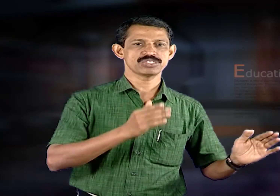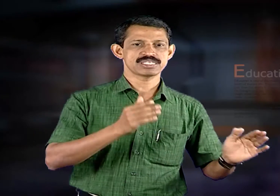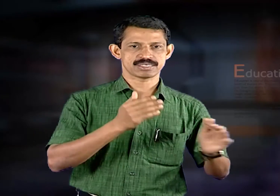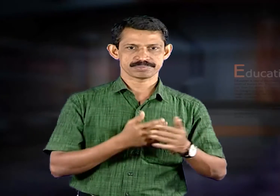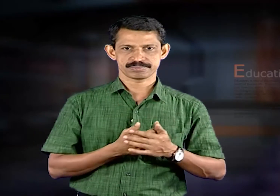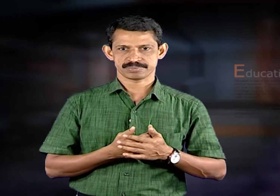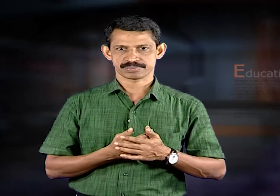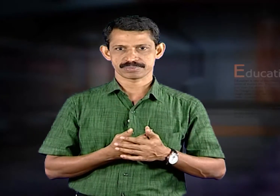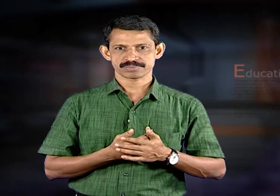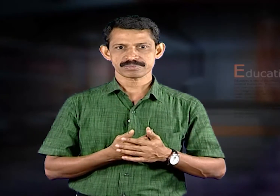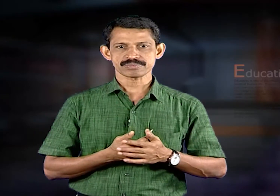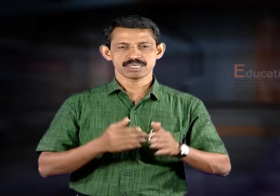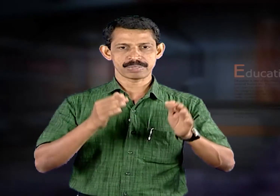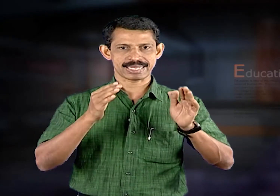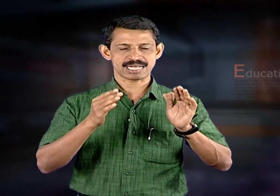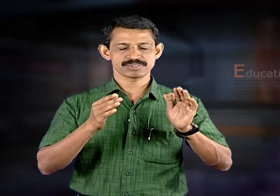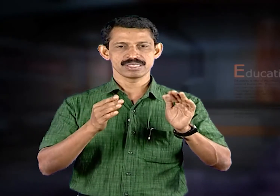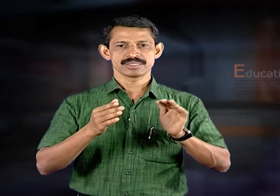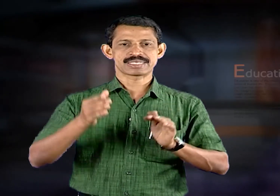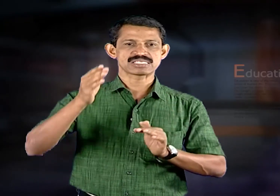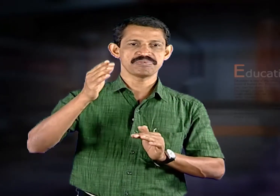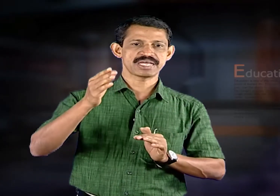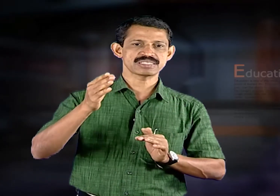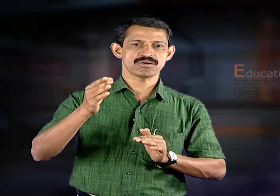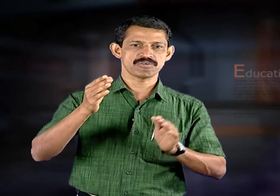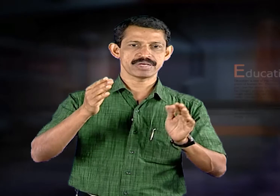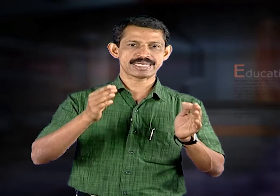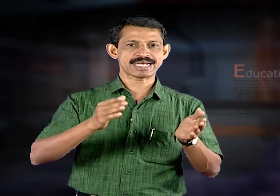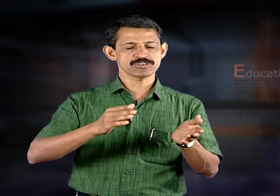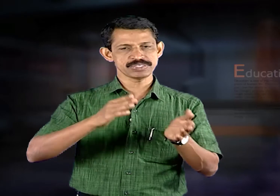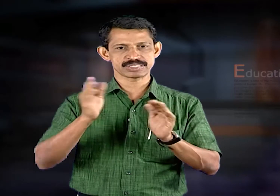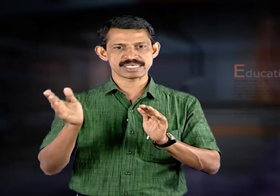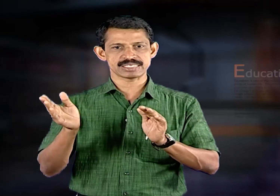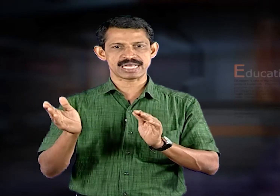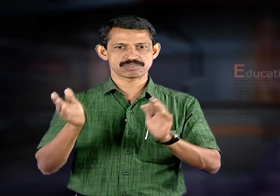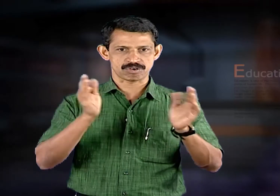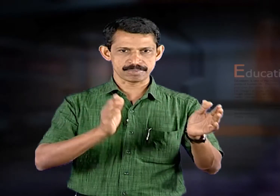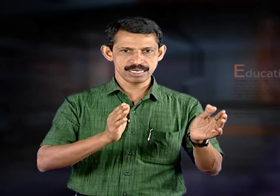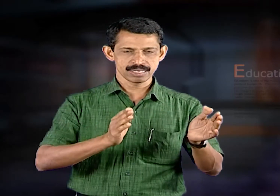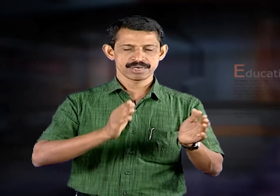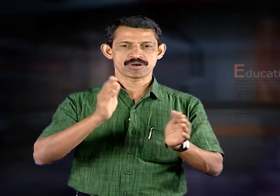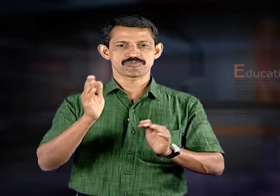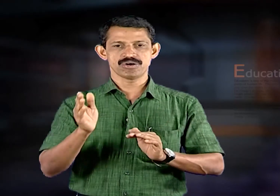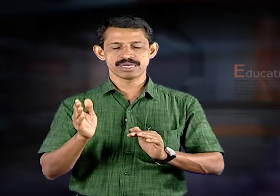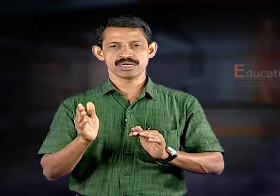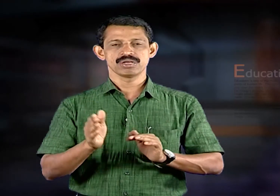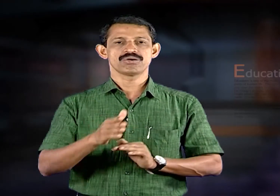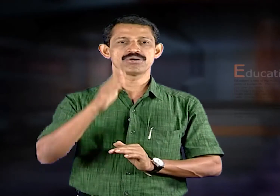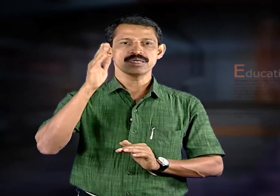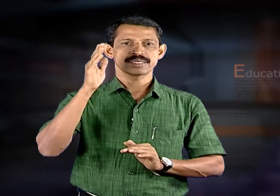education. Perhaps the classification of an act of education as formal, non-formal or